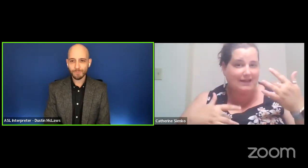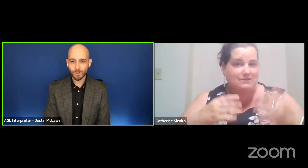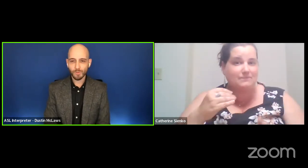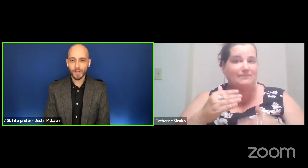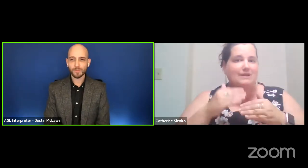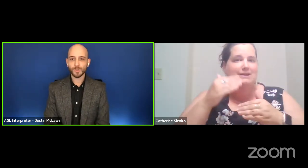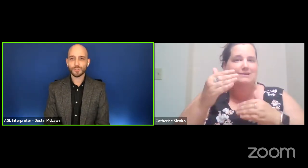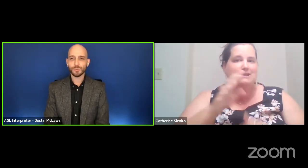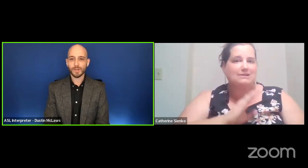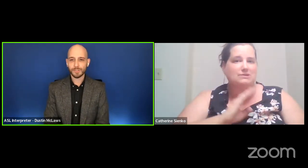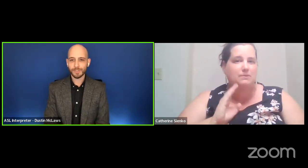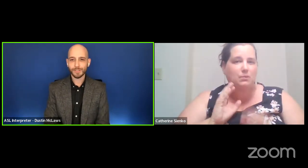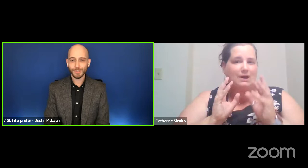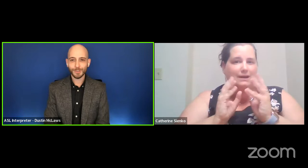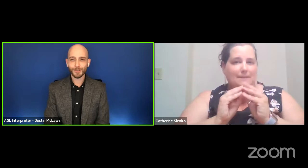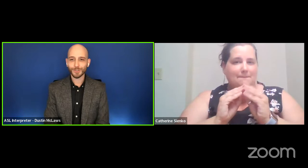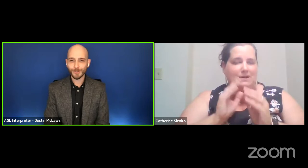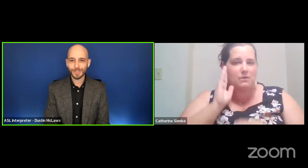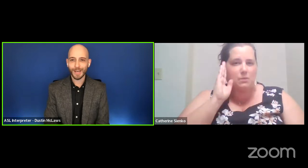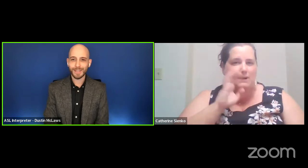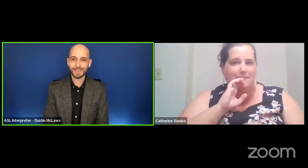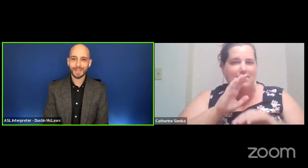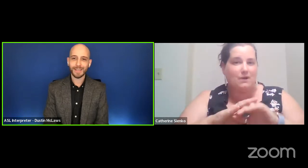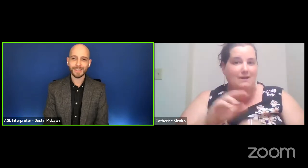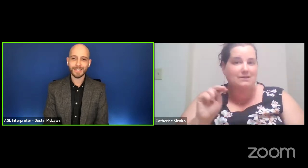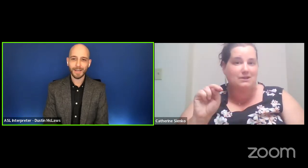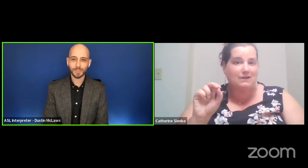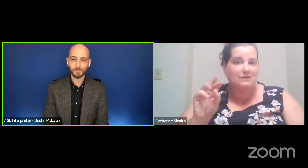a new platform available to us, so we're so